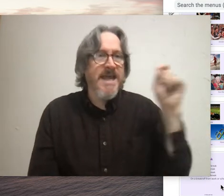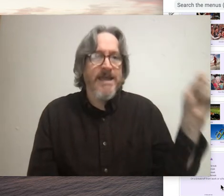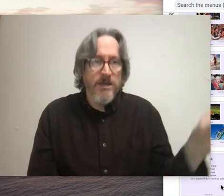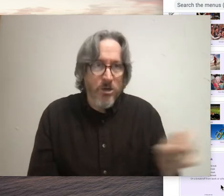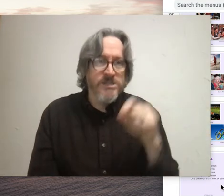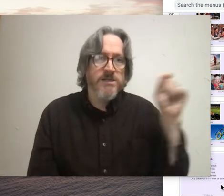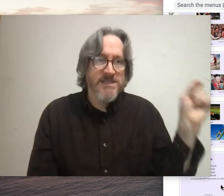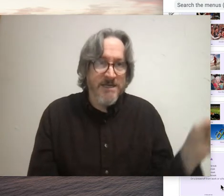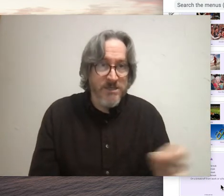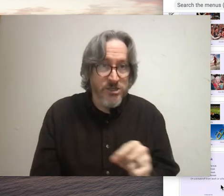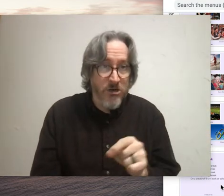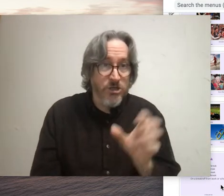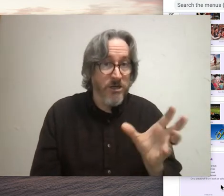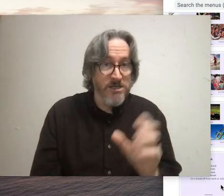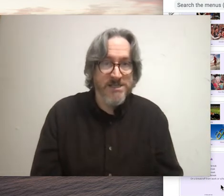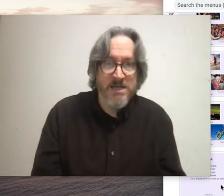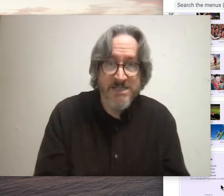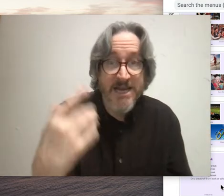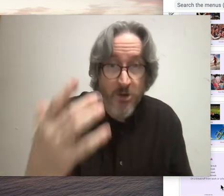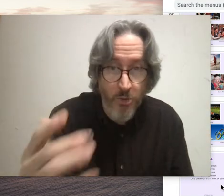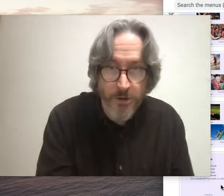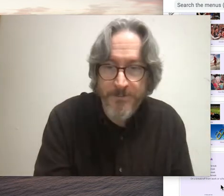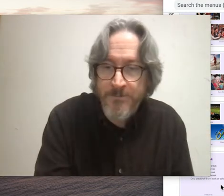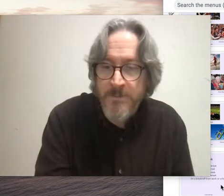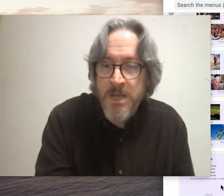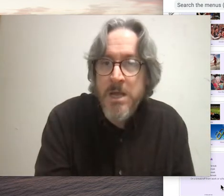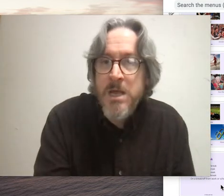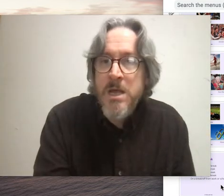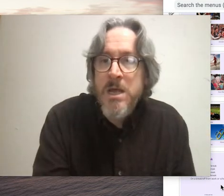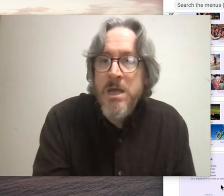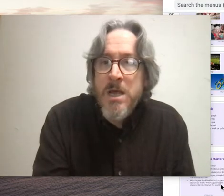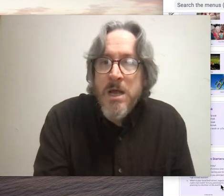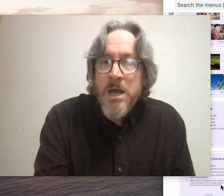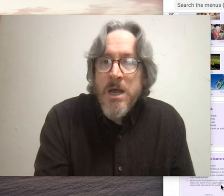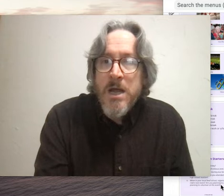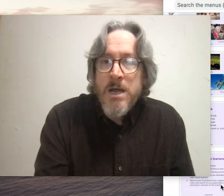for taking notes on sentence structure and sign order.